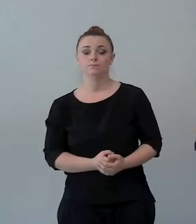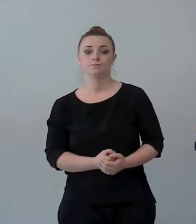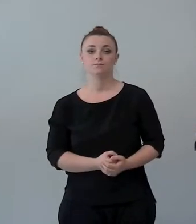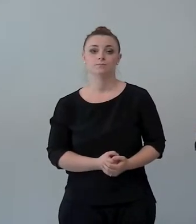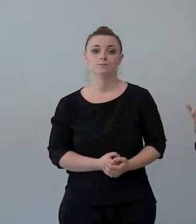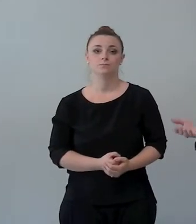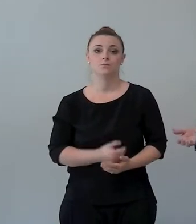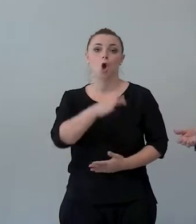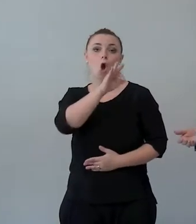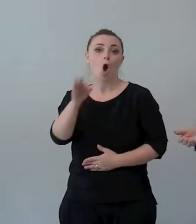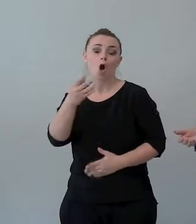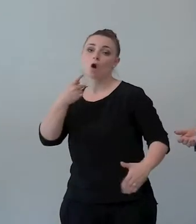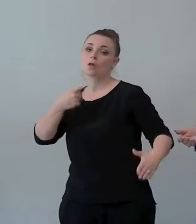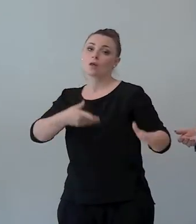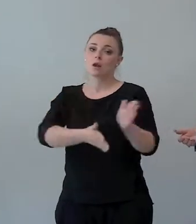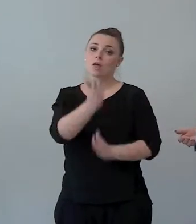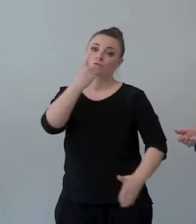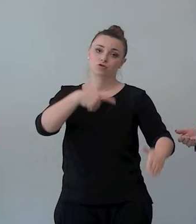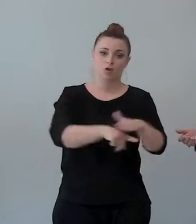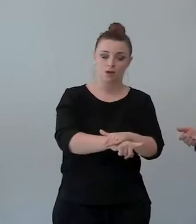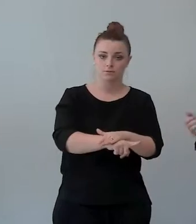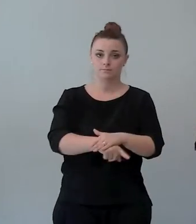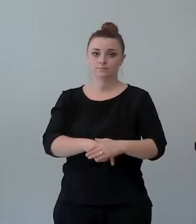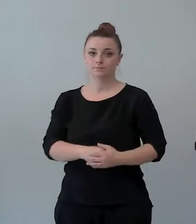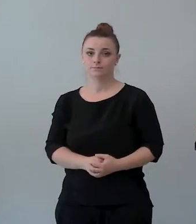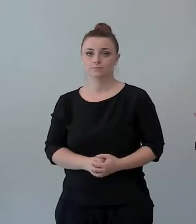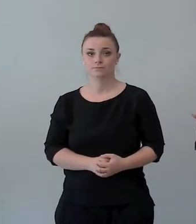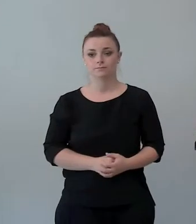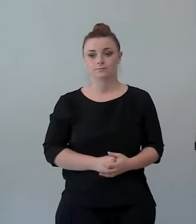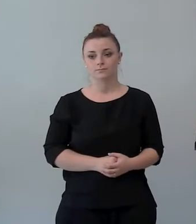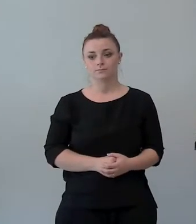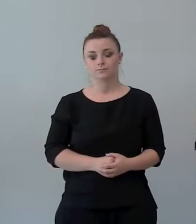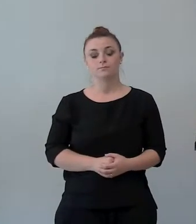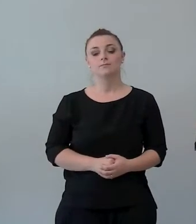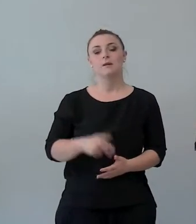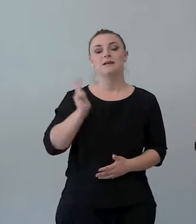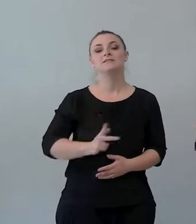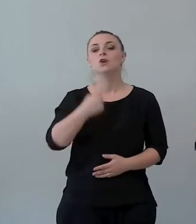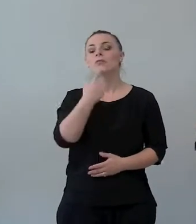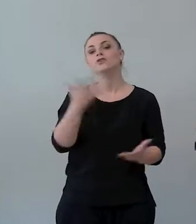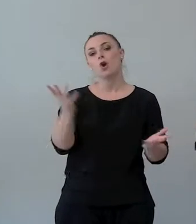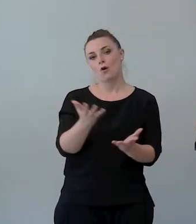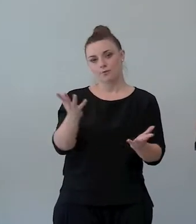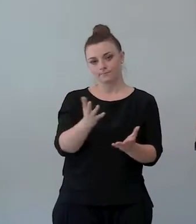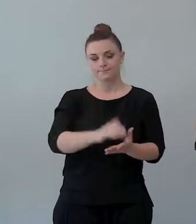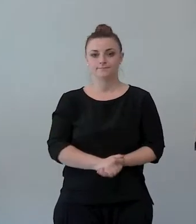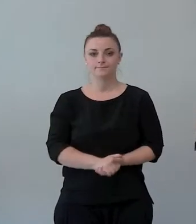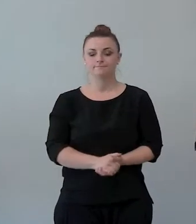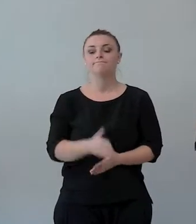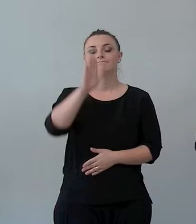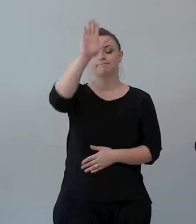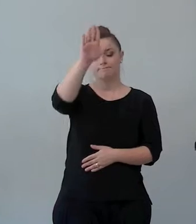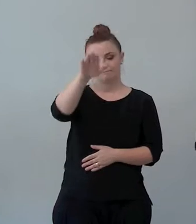unemployed. O sei un rifugiato. Or you're a refugee. Il Signore vi dice: venite a